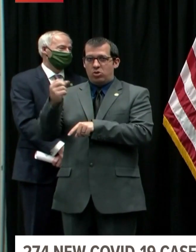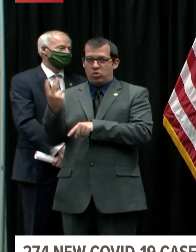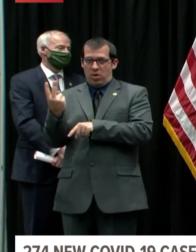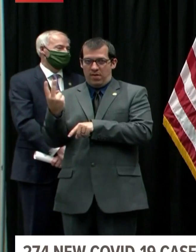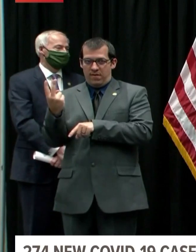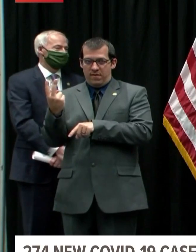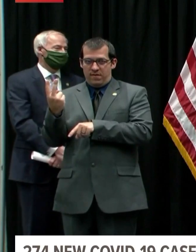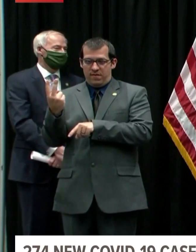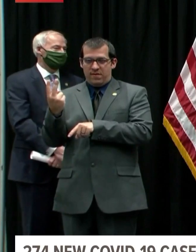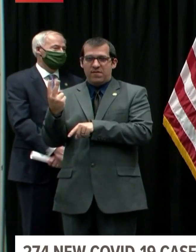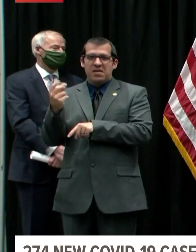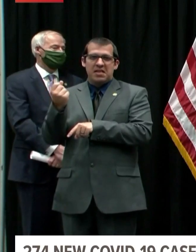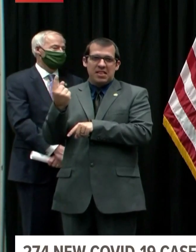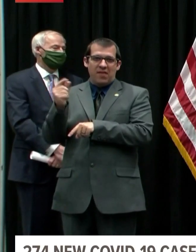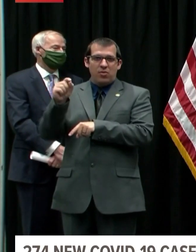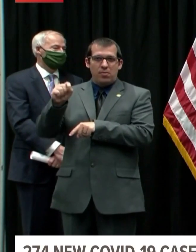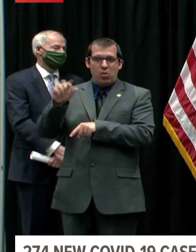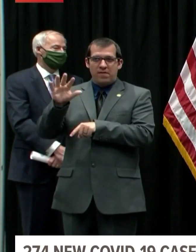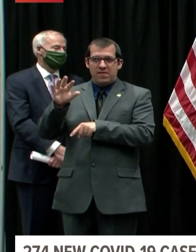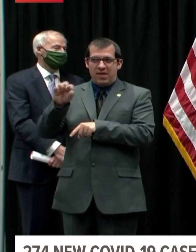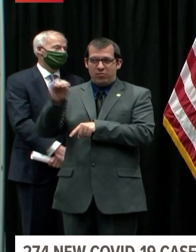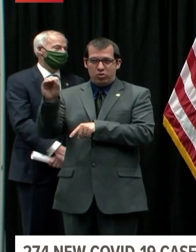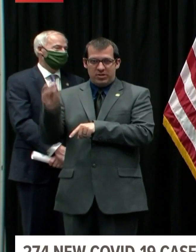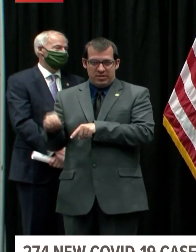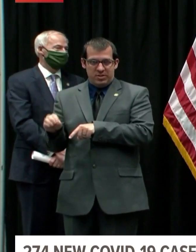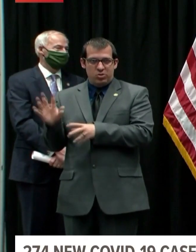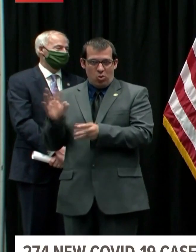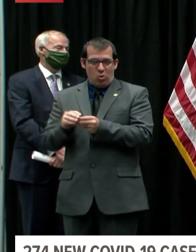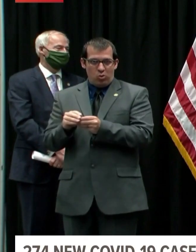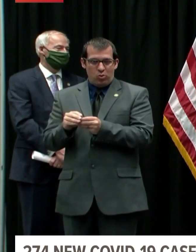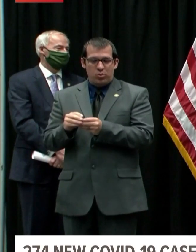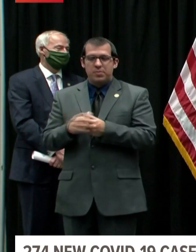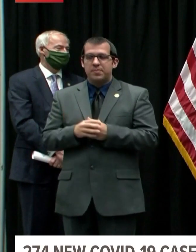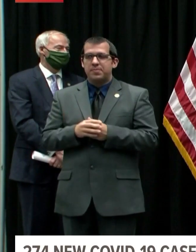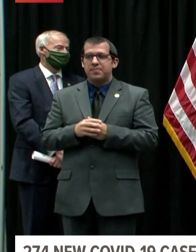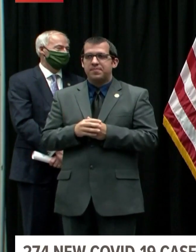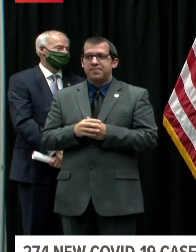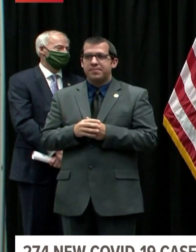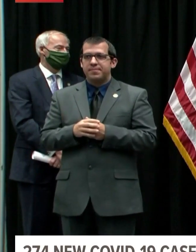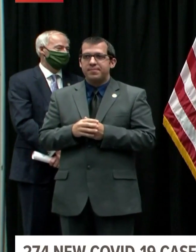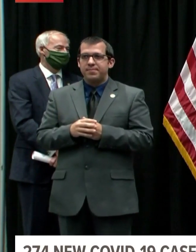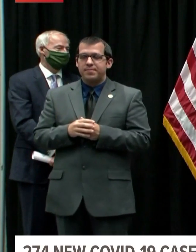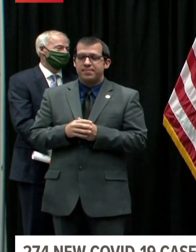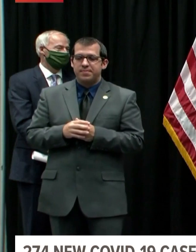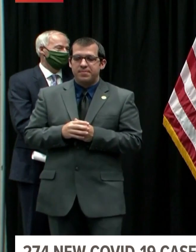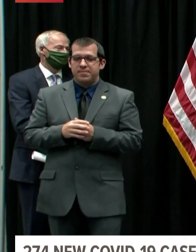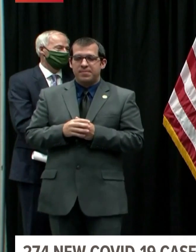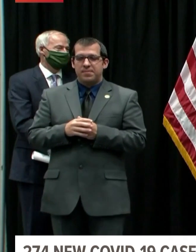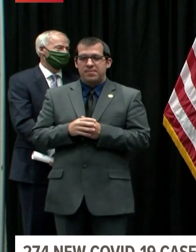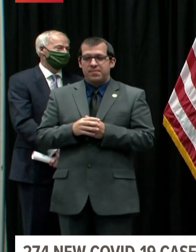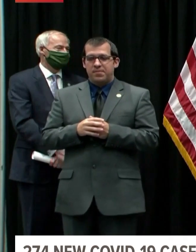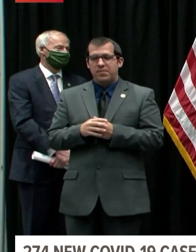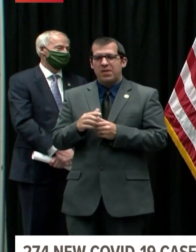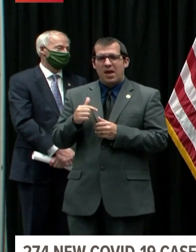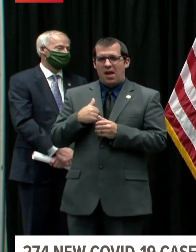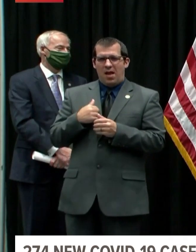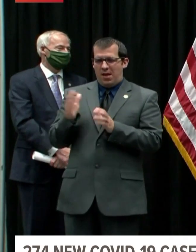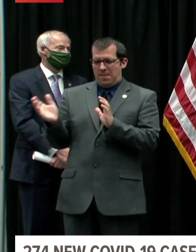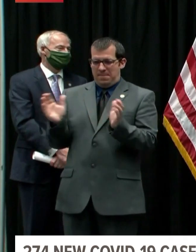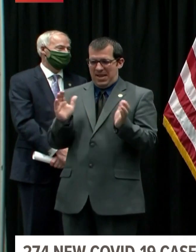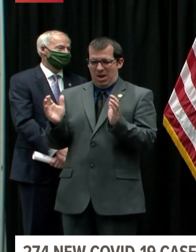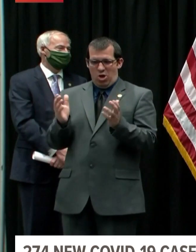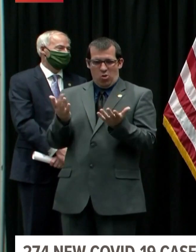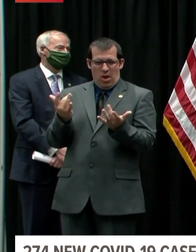1,512 with 11.5%. So what I wanted to compare that to, when we talk about